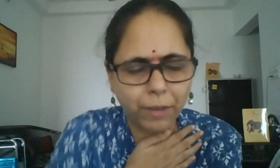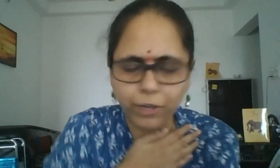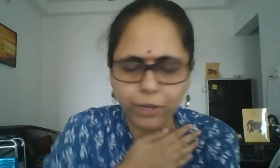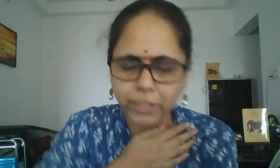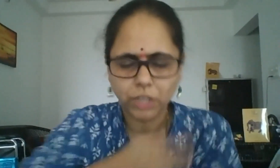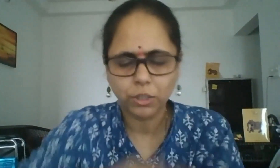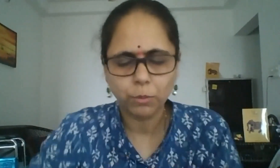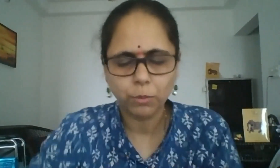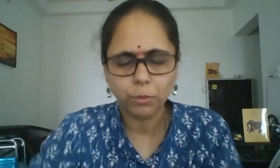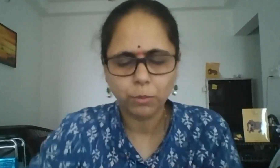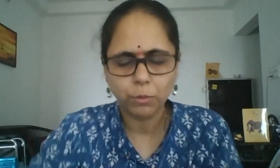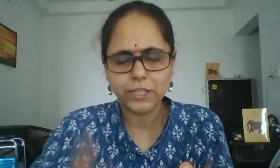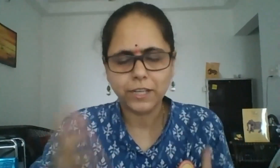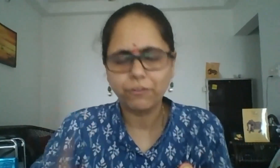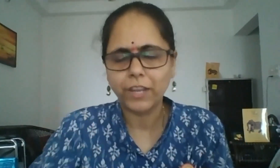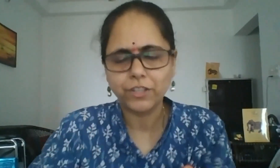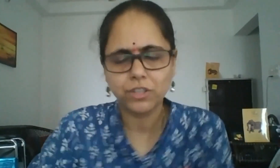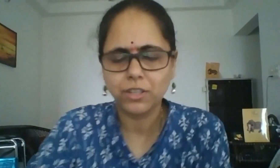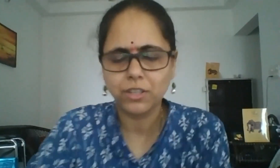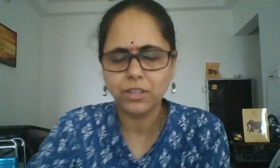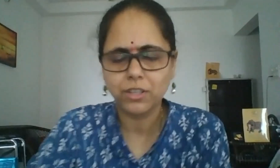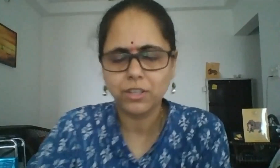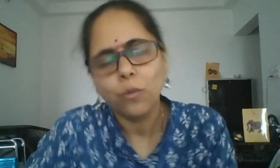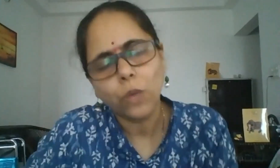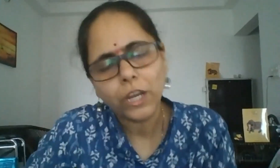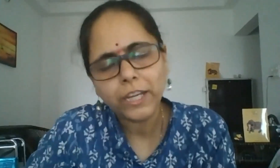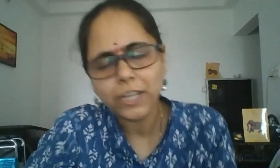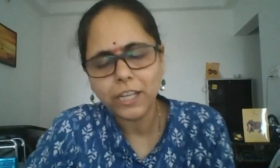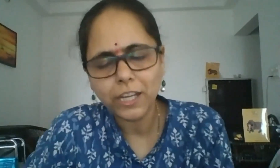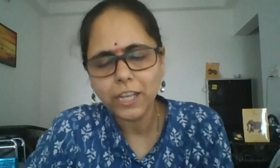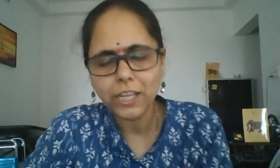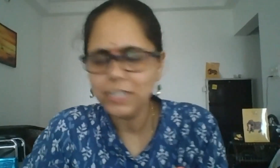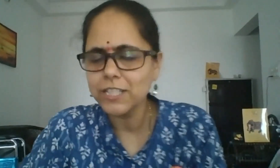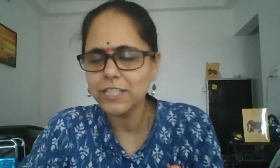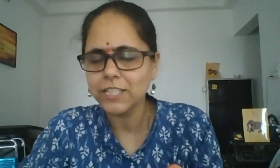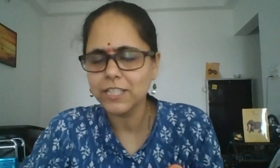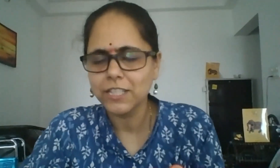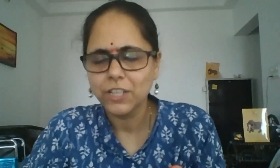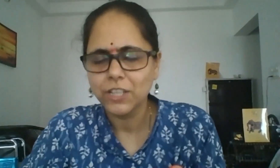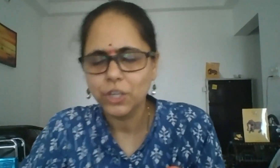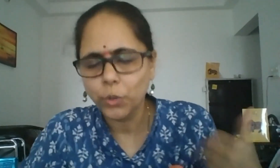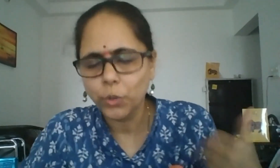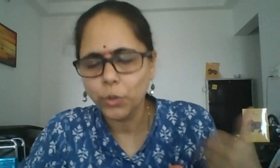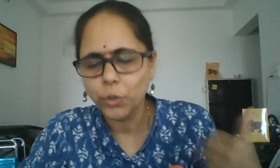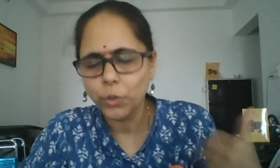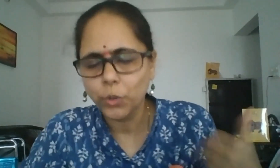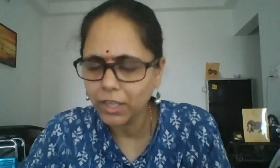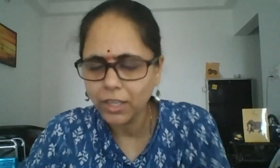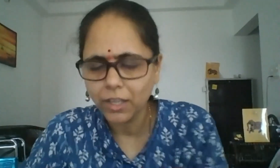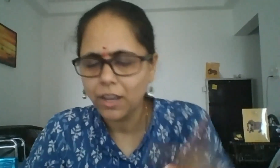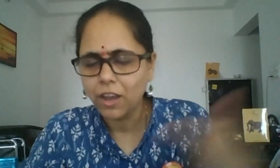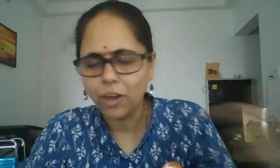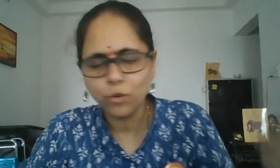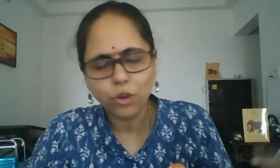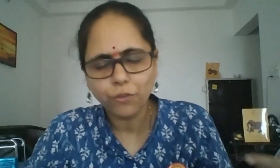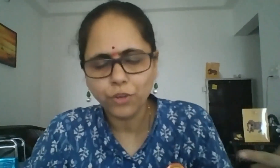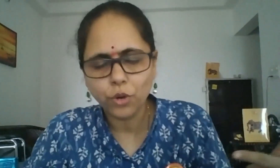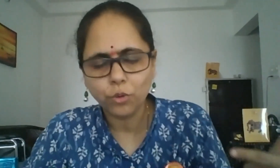friend Chandramouli, who is a deaf lecturer. Volunteering is doing something out of your own